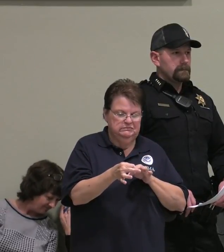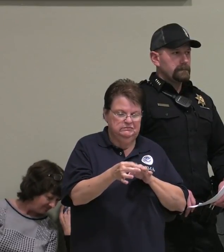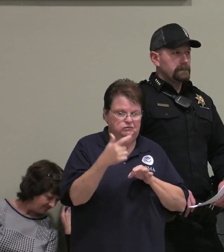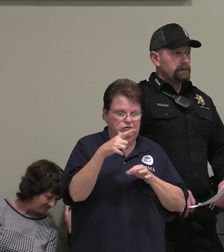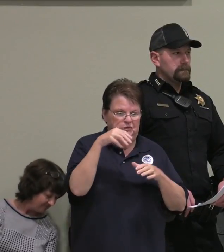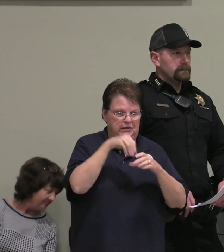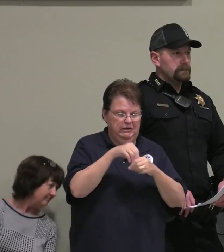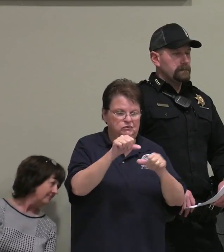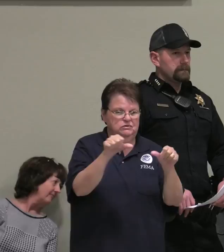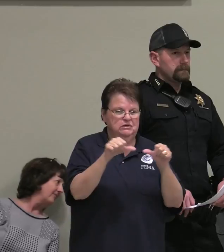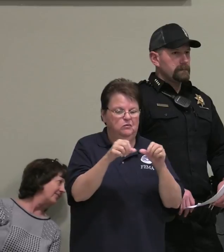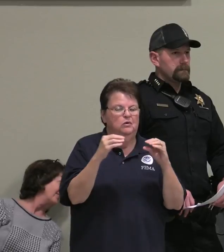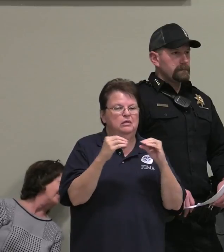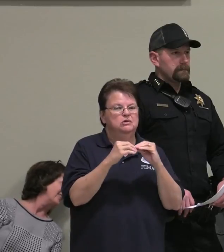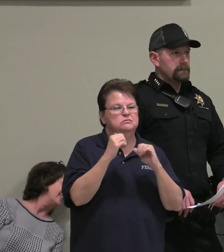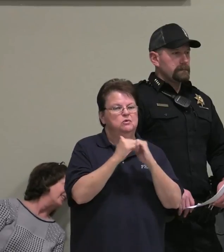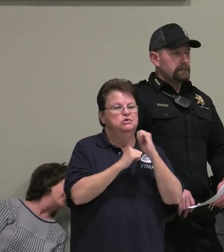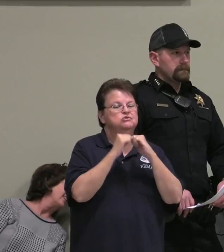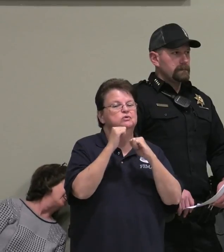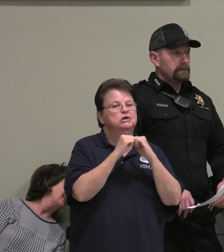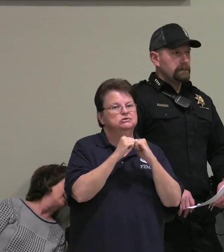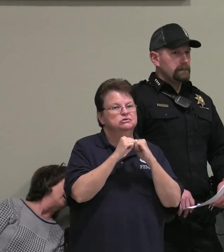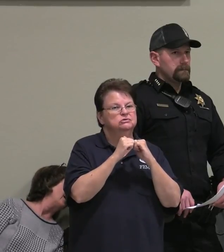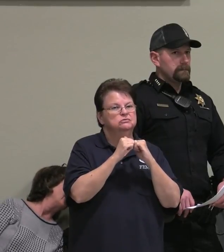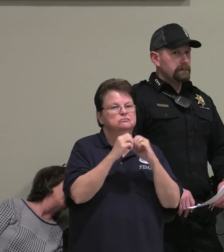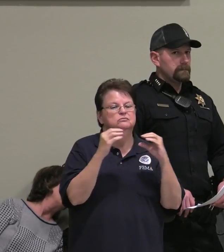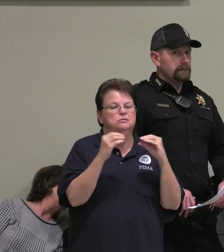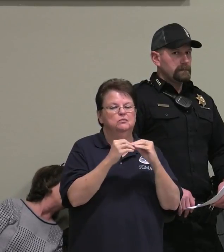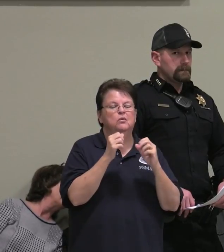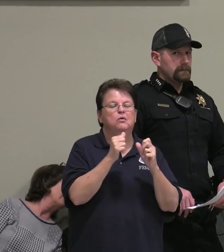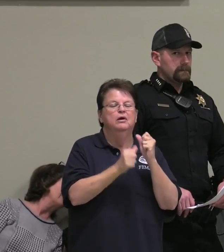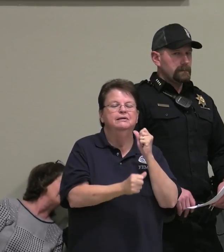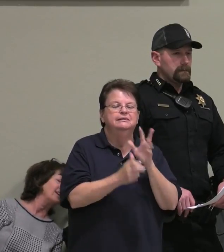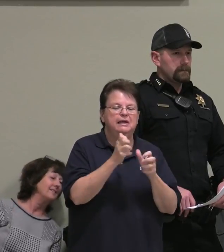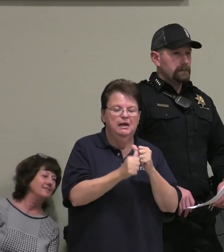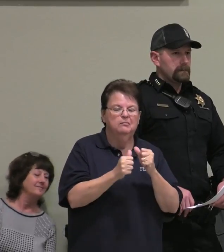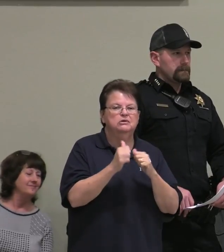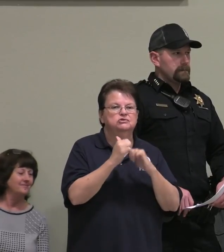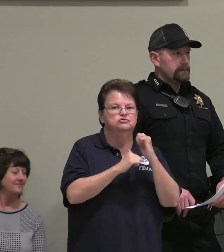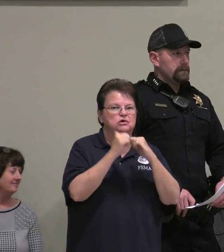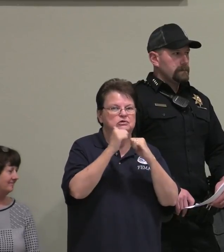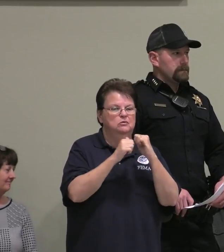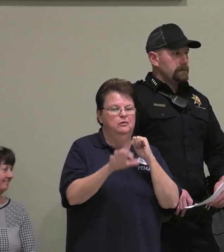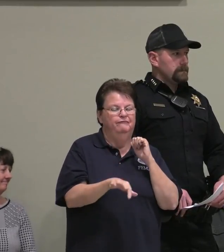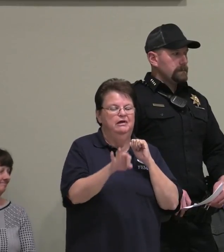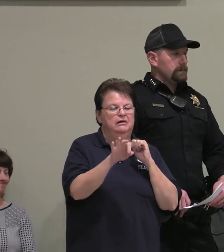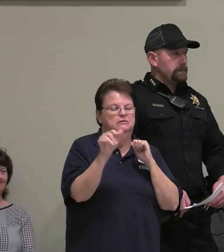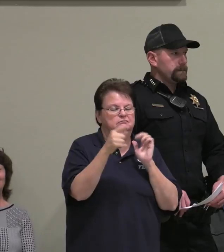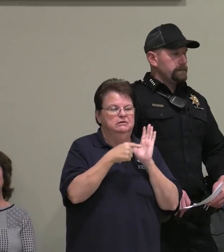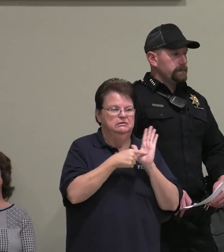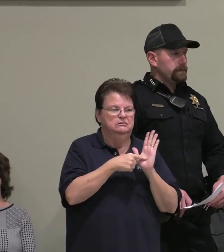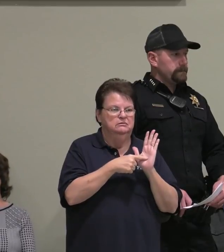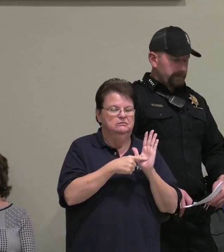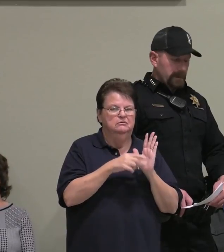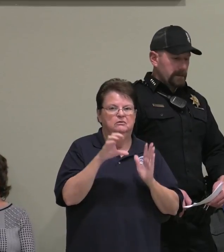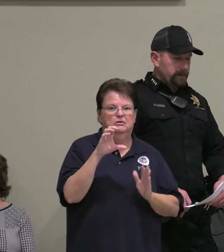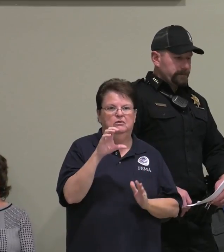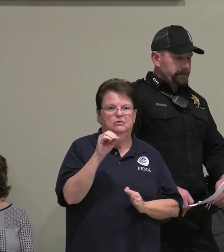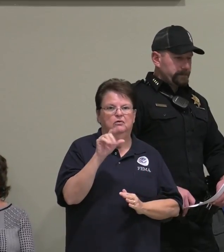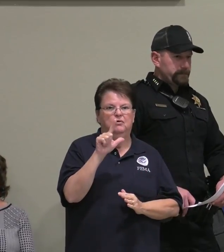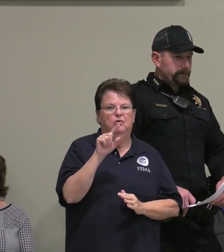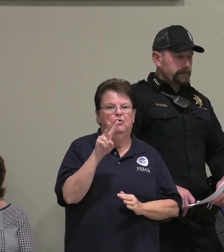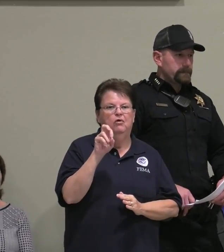areas where there is more infrastructure, greater damage to infrastructure, sometimes they'll find it. For example, the culverts, right?